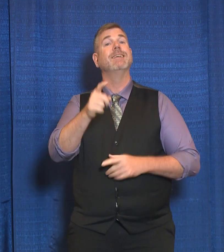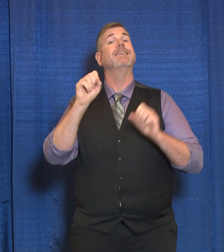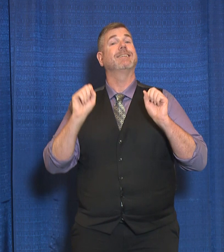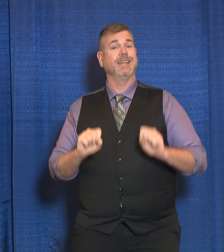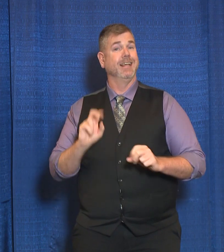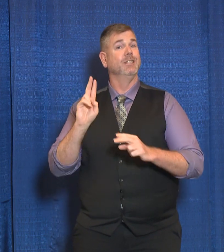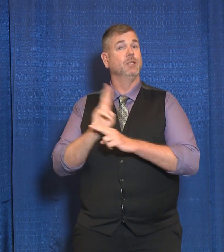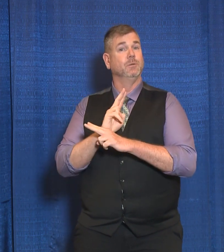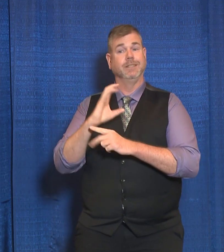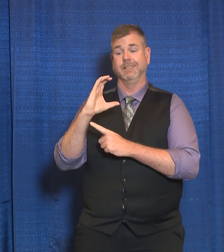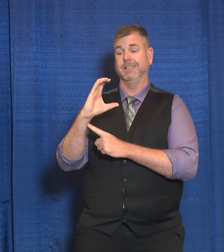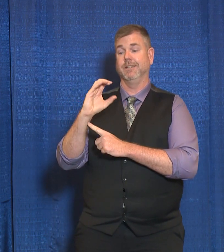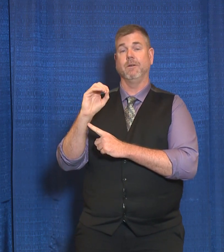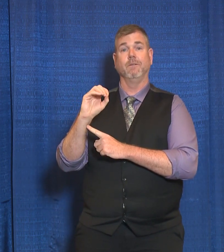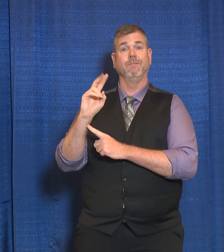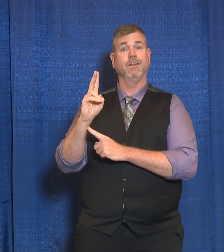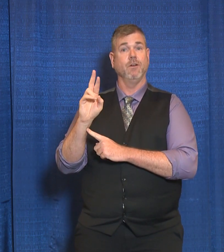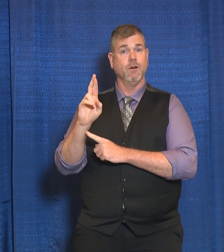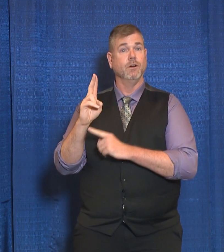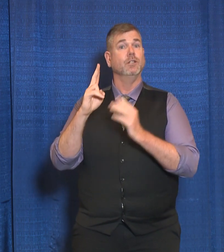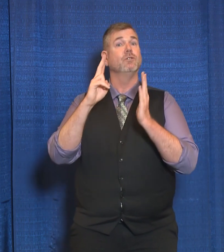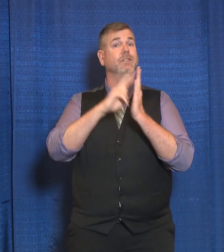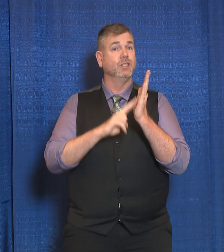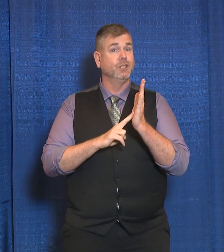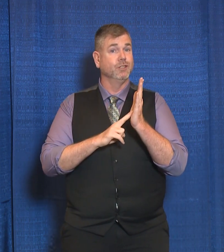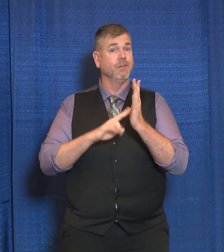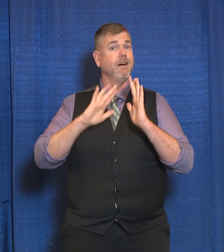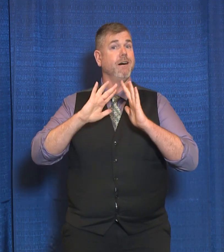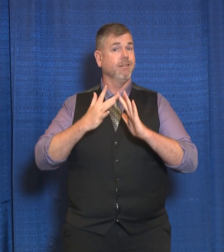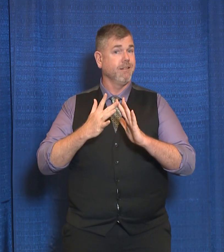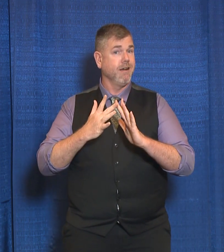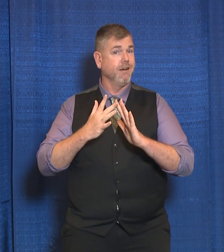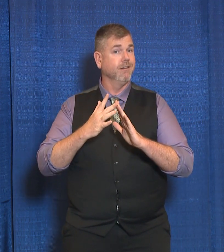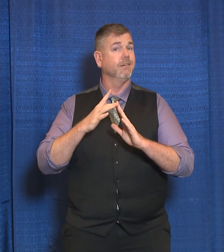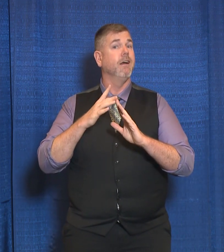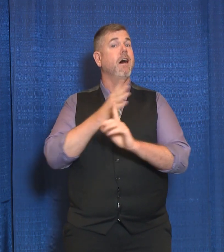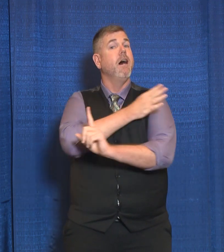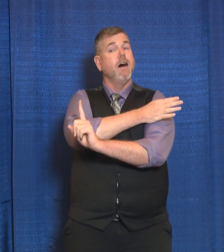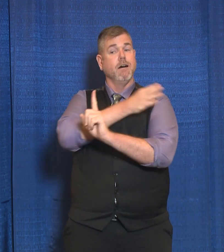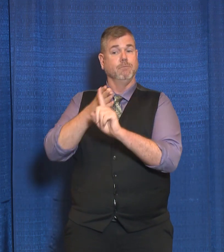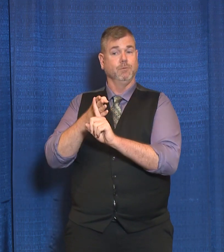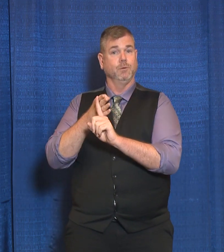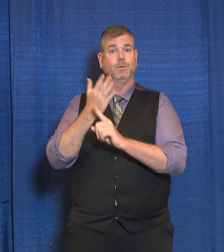You can use COVR to register online up to 15 days before an election.